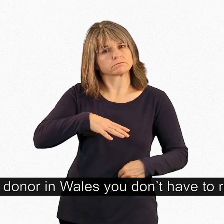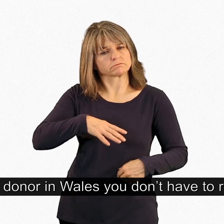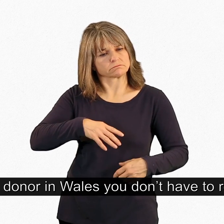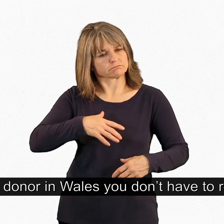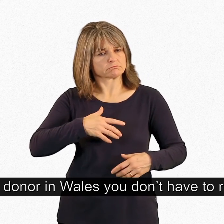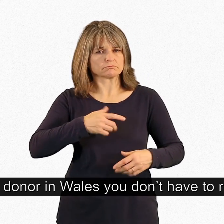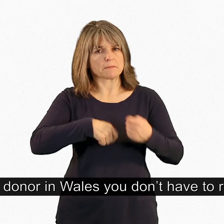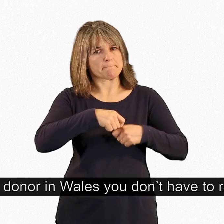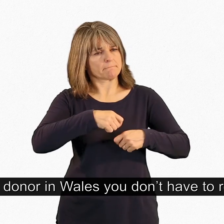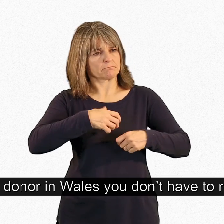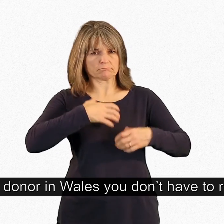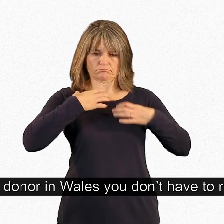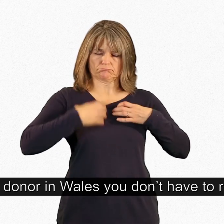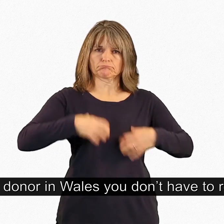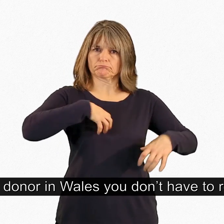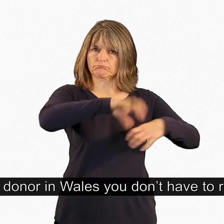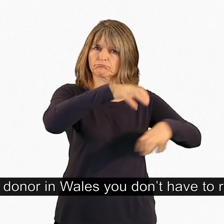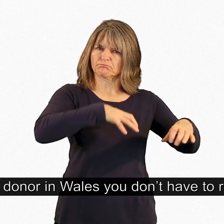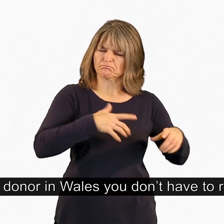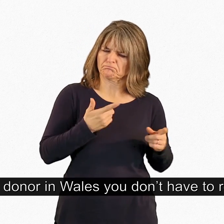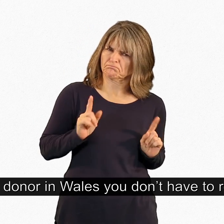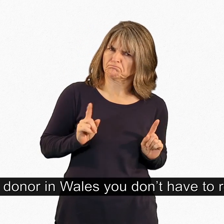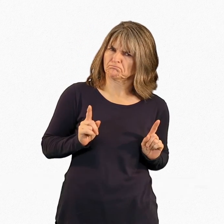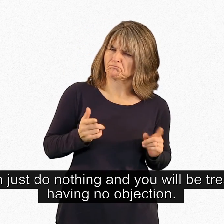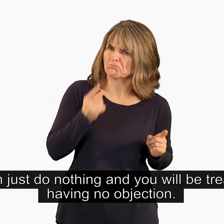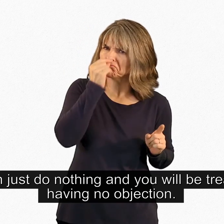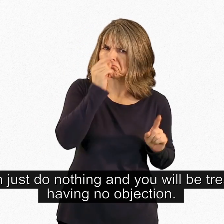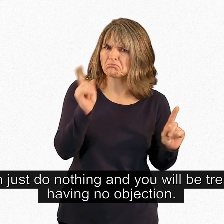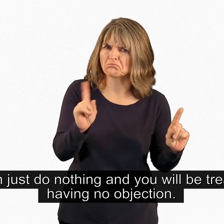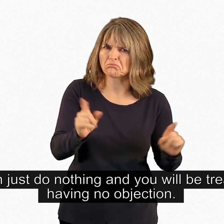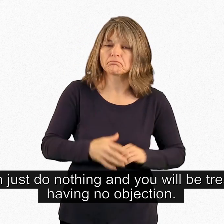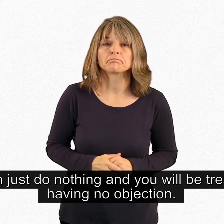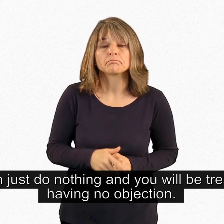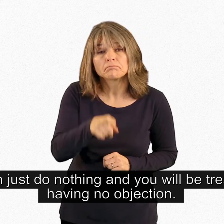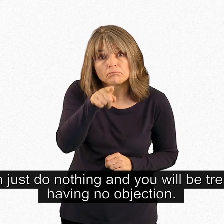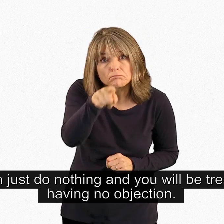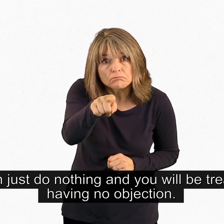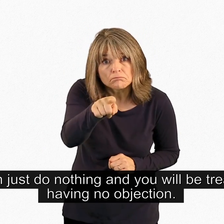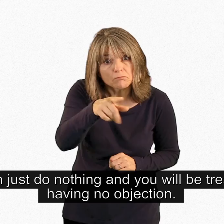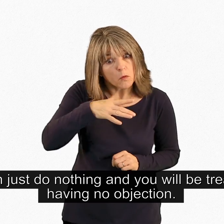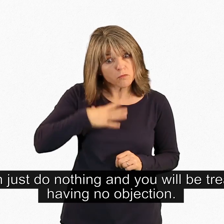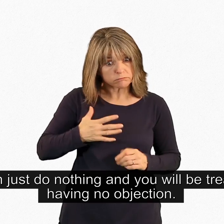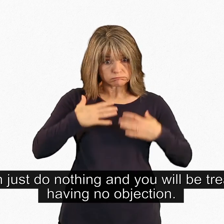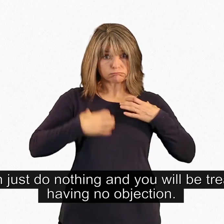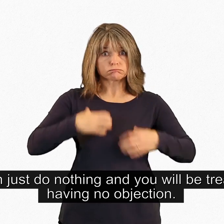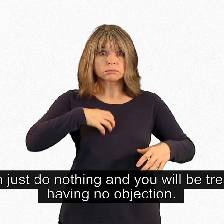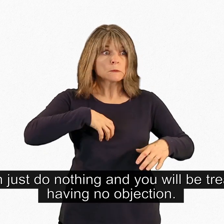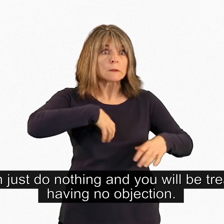To be a donor in Wales, you don't have to register You can just do nothing and you will be treated as having no objection